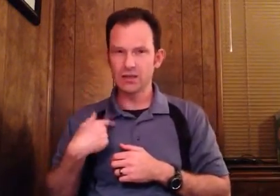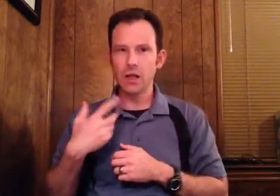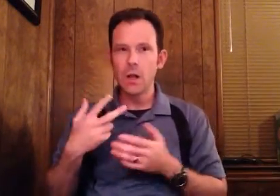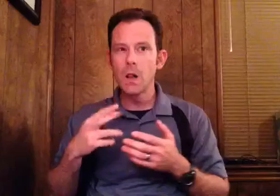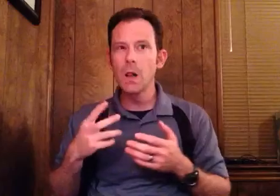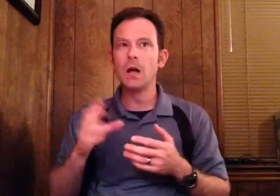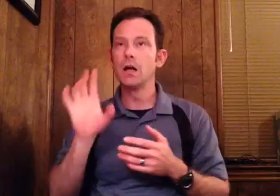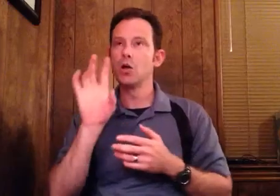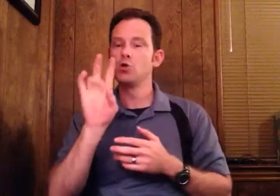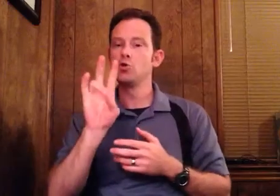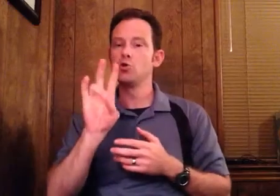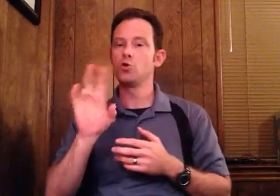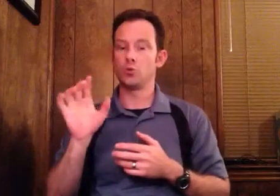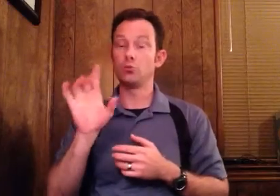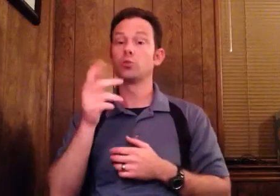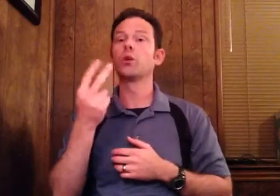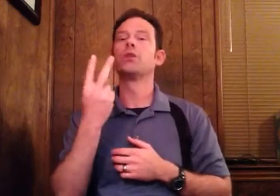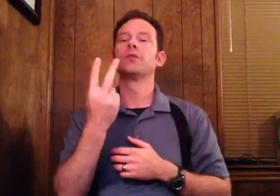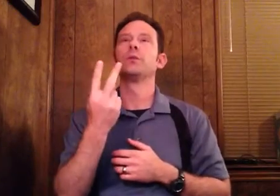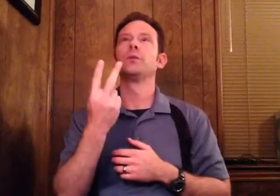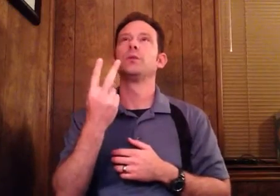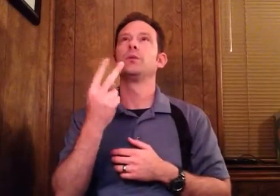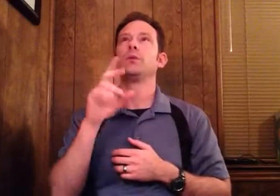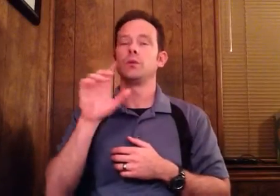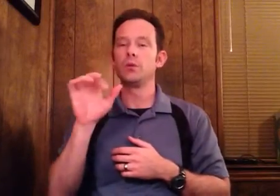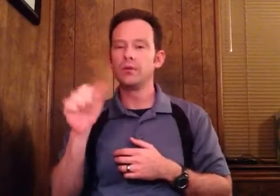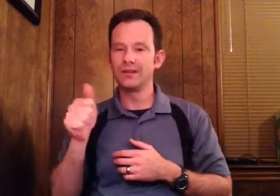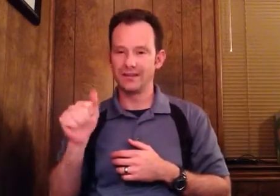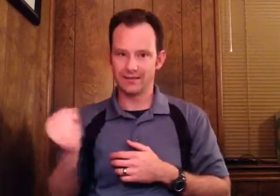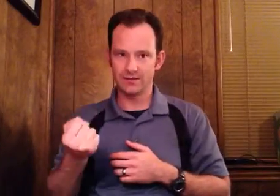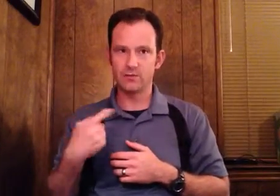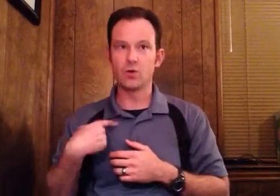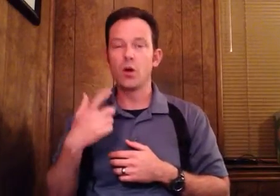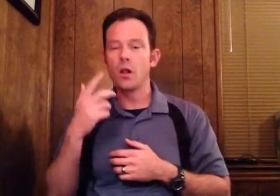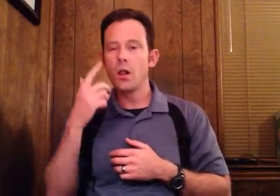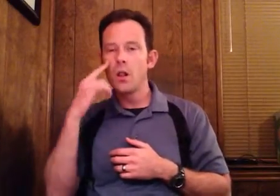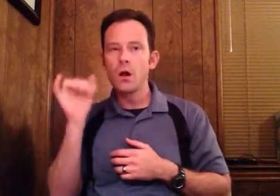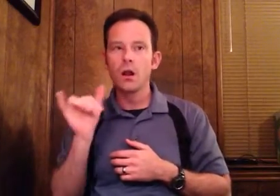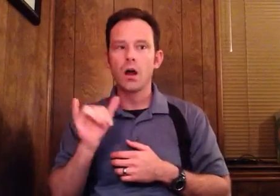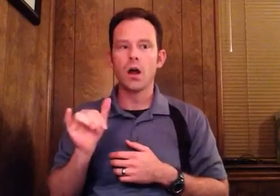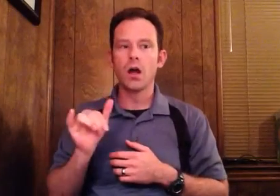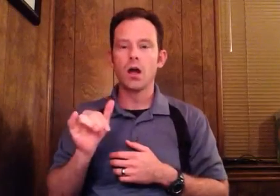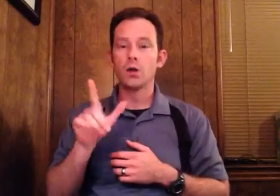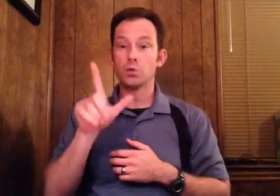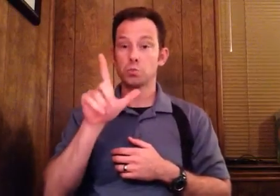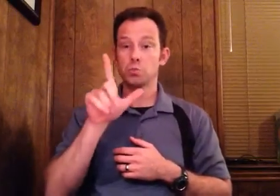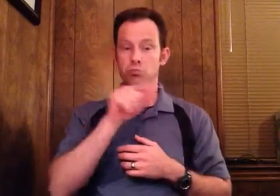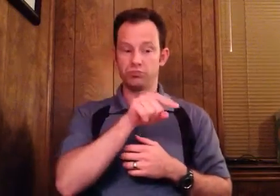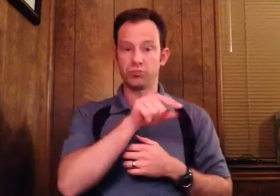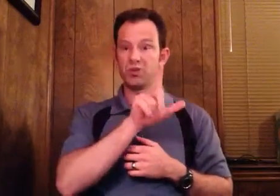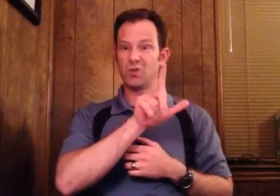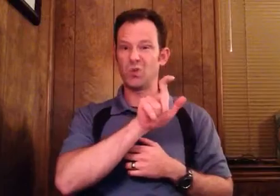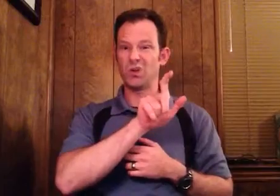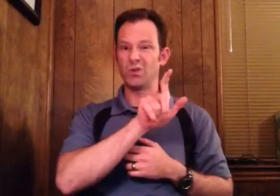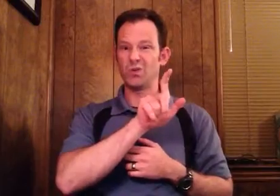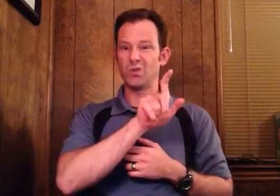2 tens. So it looks like 21 were thrown out. They were scratched or damaged. So she